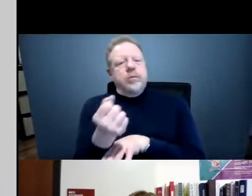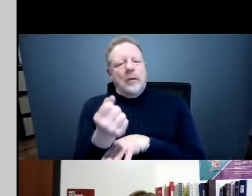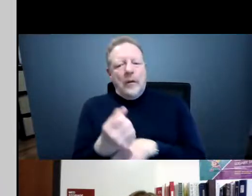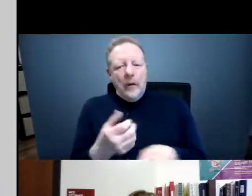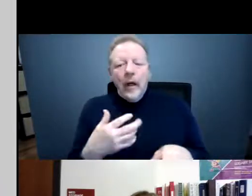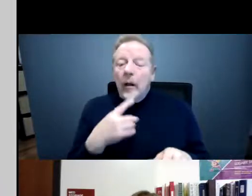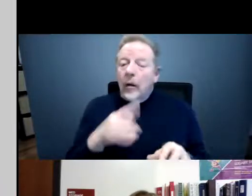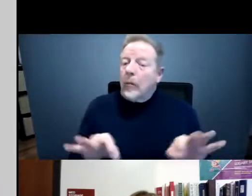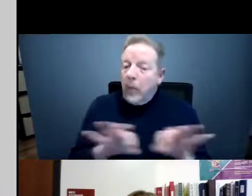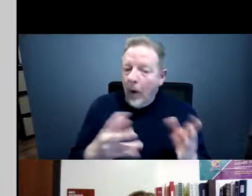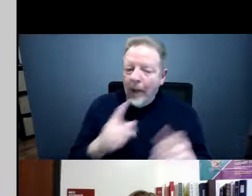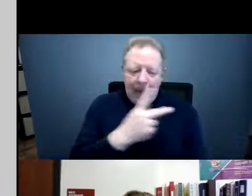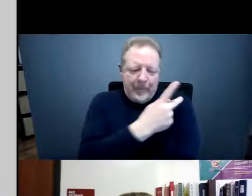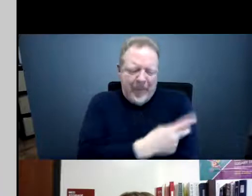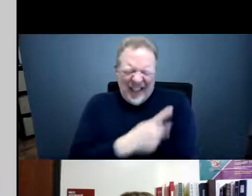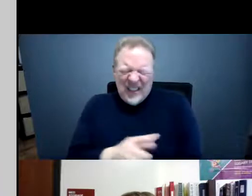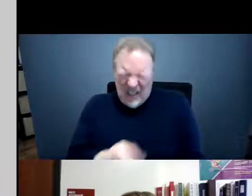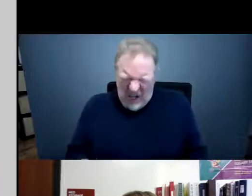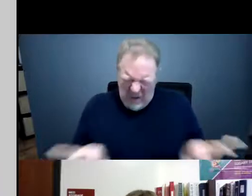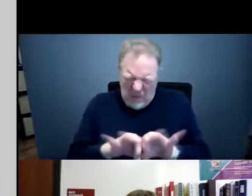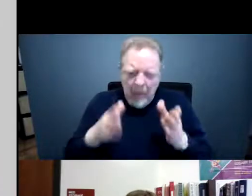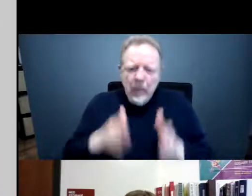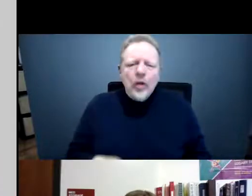that the patient is the most important person in the room.